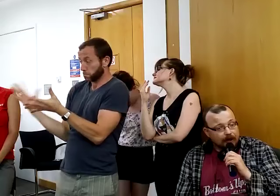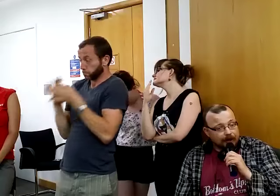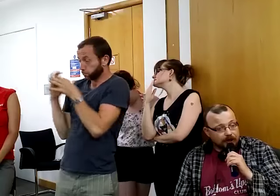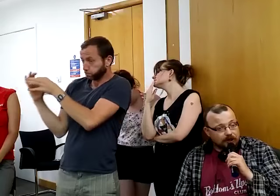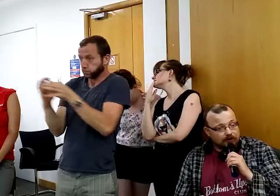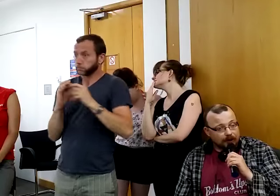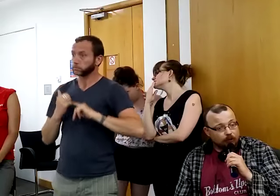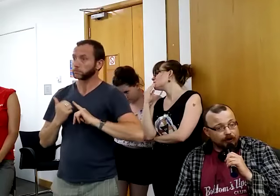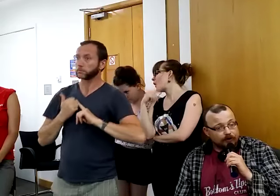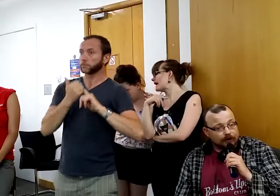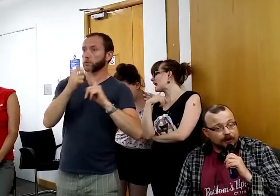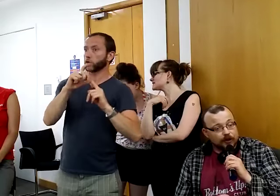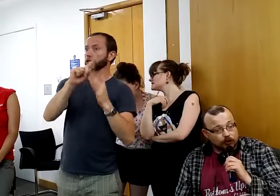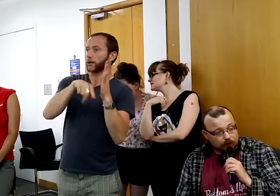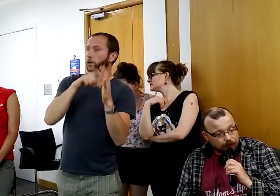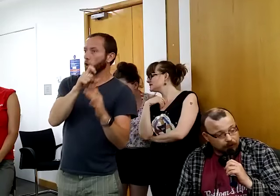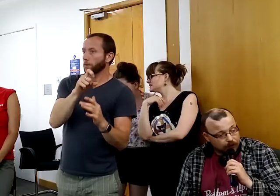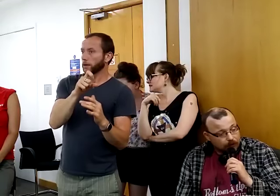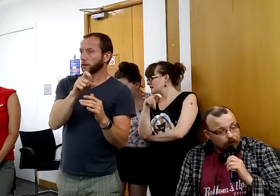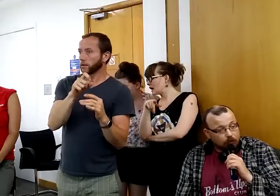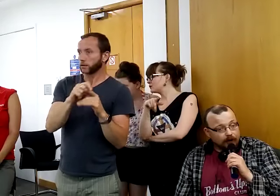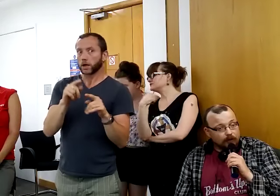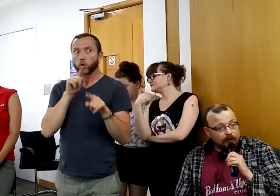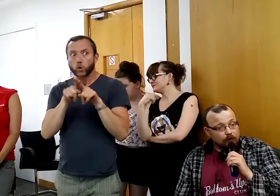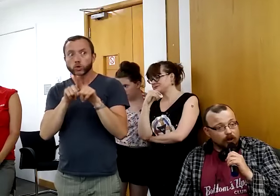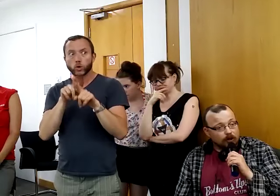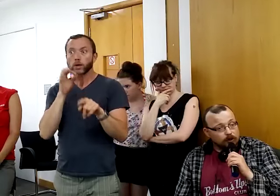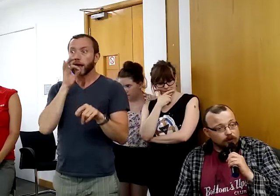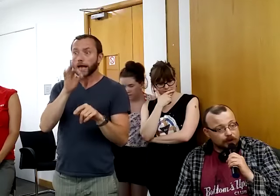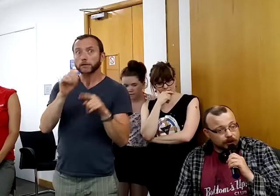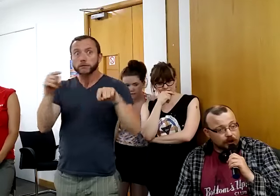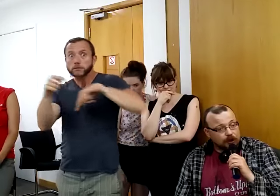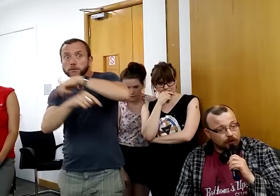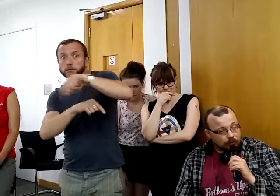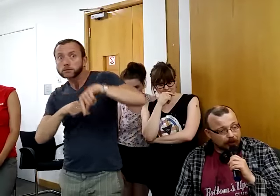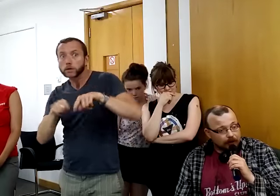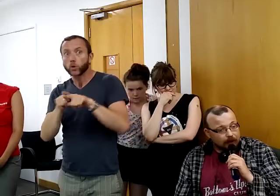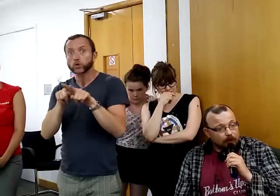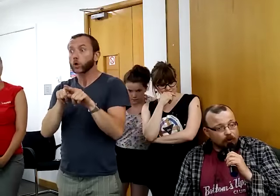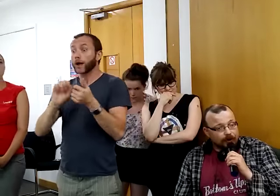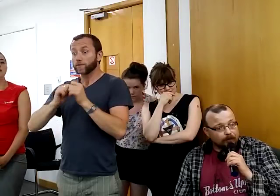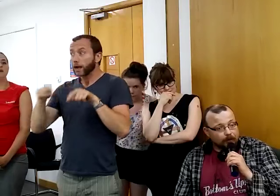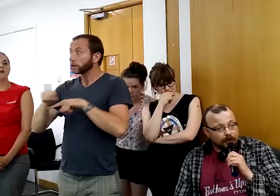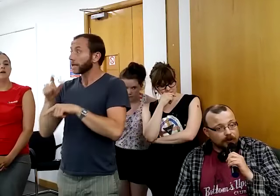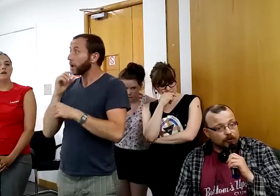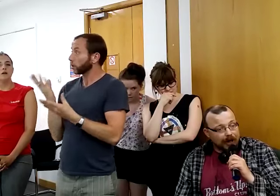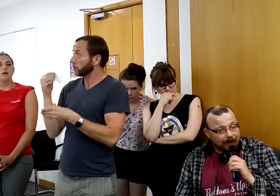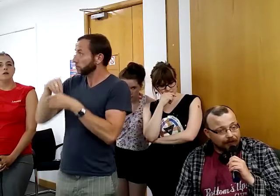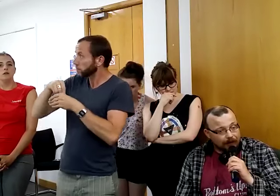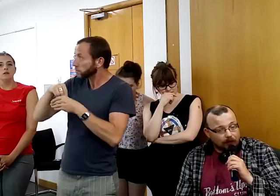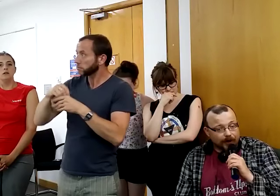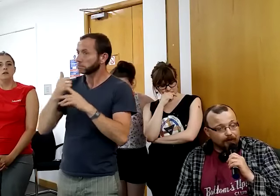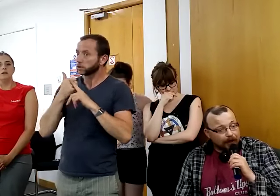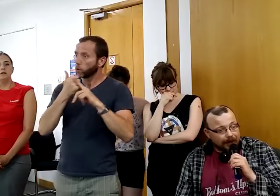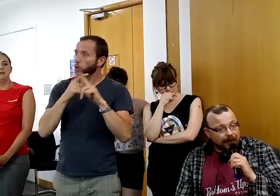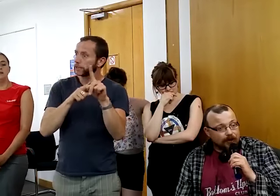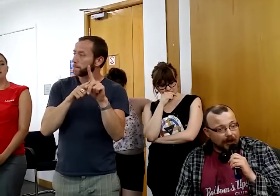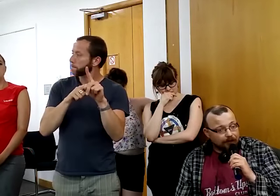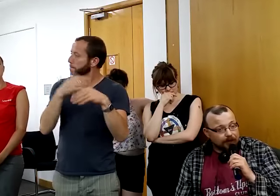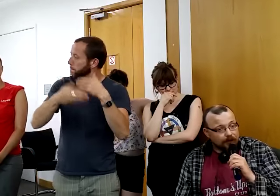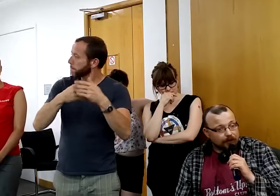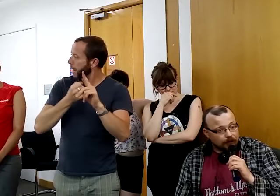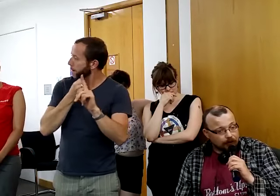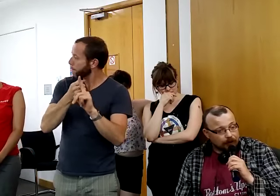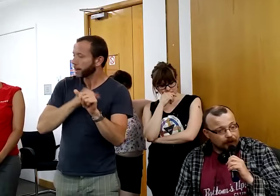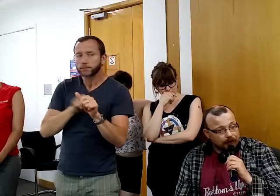together, and actually say, what is it that you can do? What contribution can you make? What input can you have? What impact